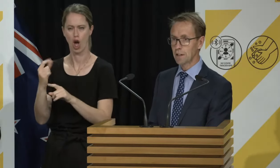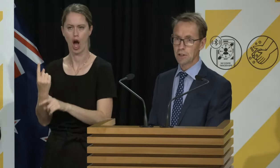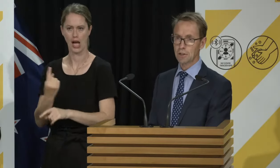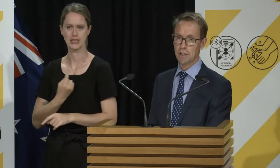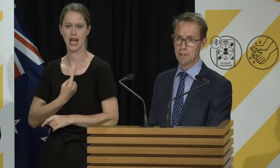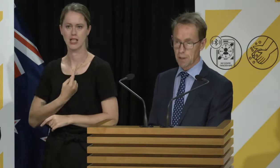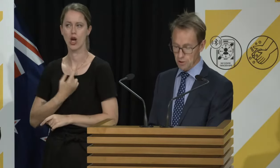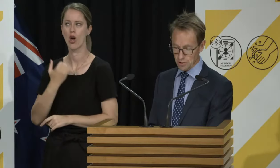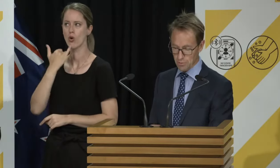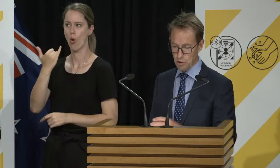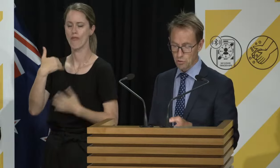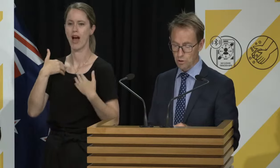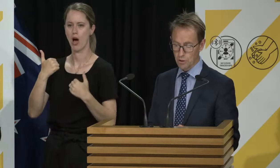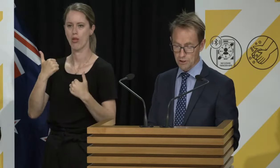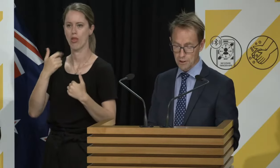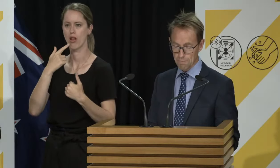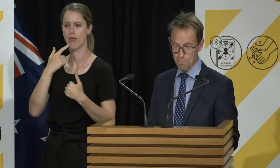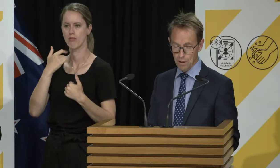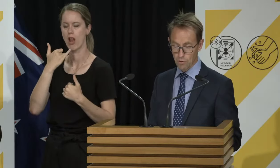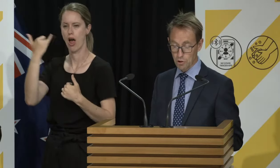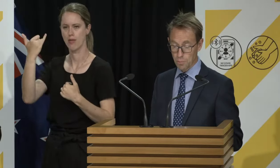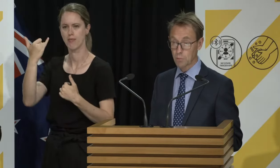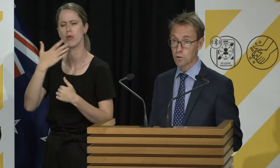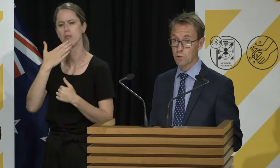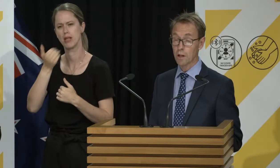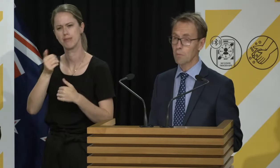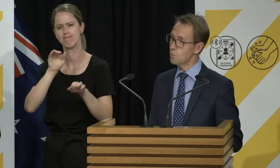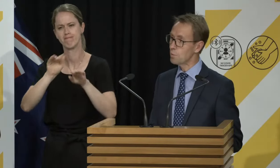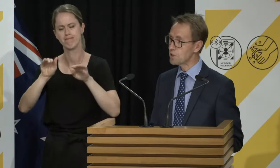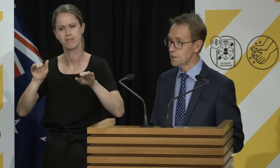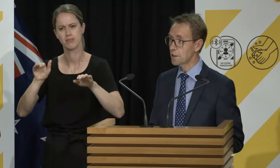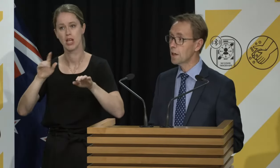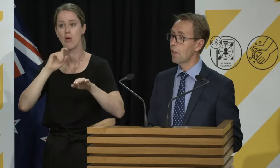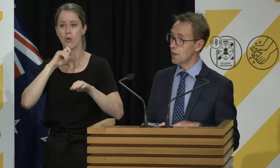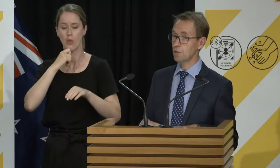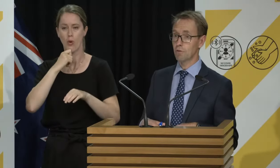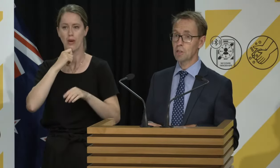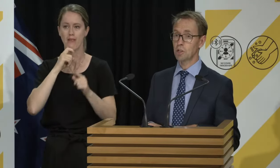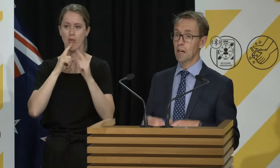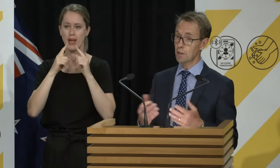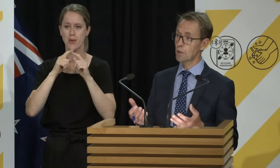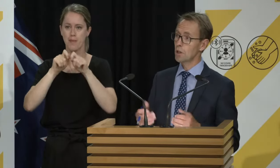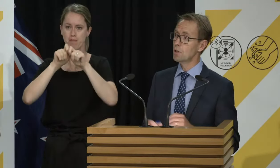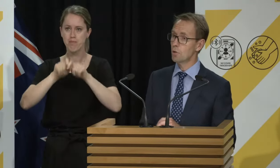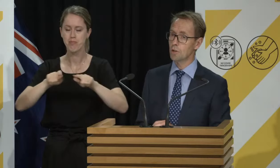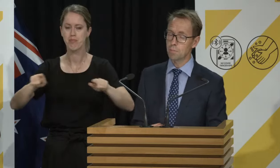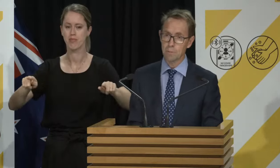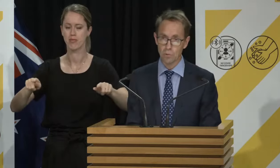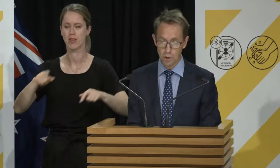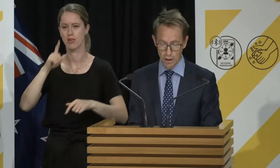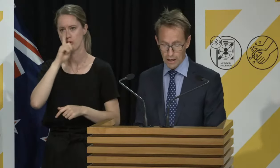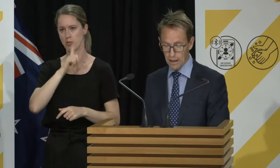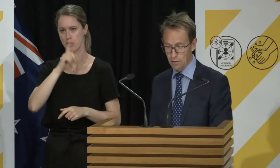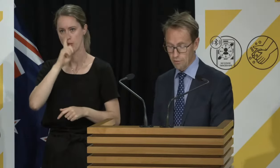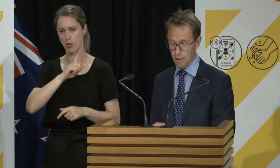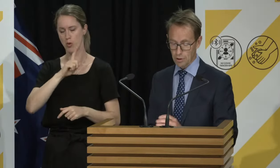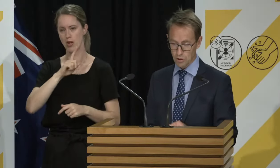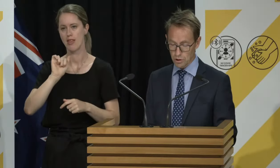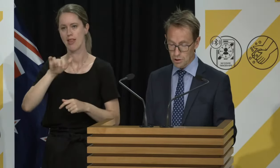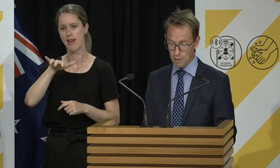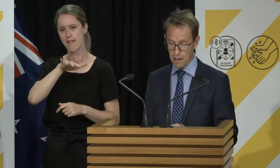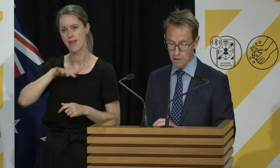isolating and getting a test, but just a special request there for those people to do that, and we will be sending that information out to those people and